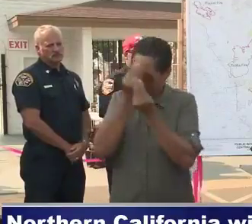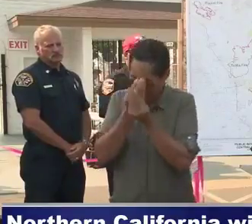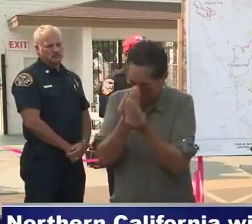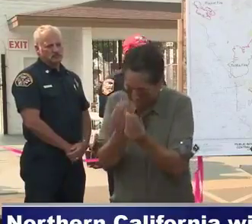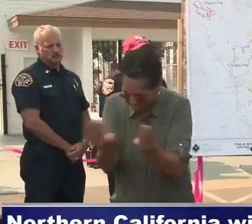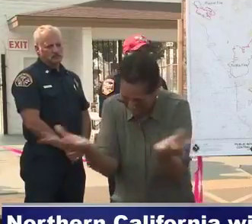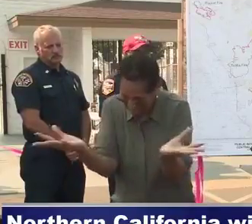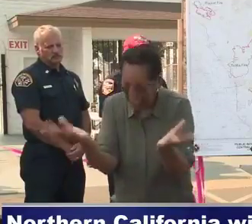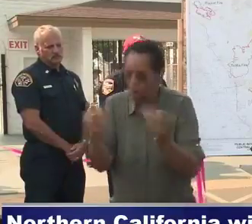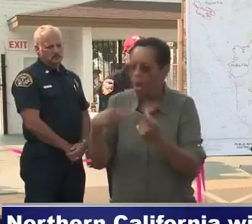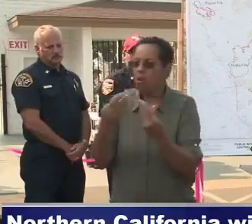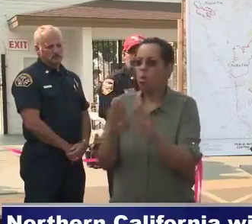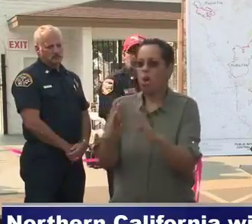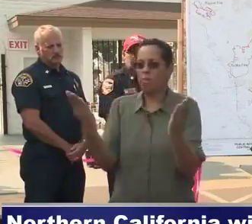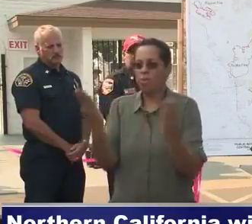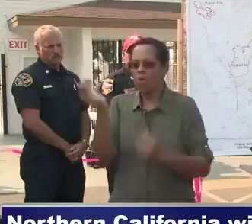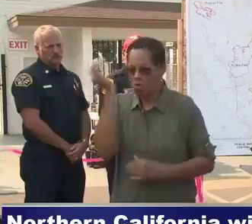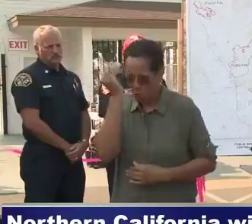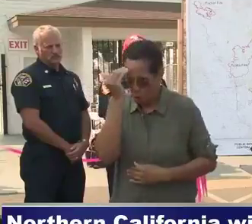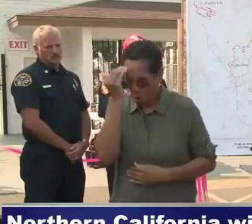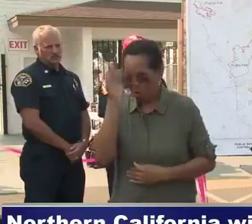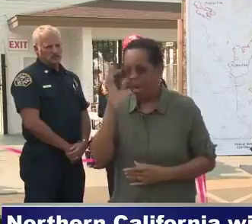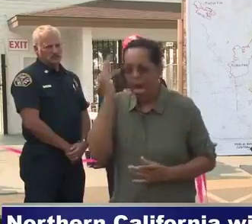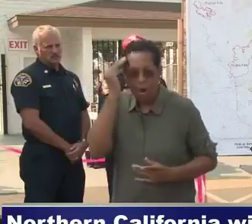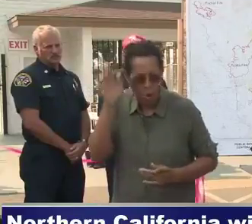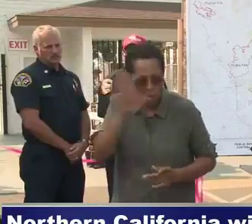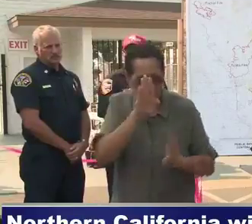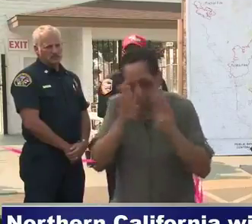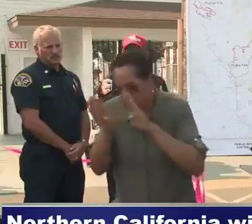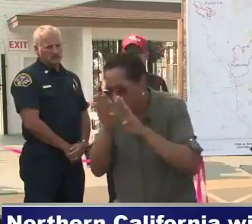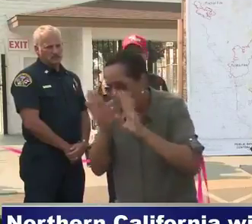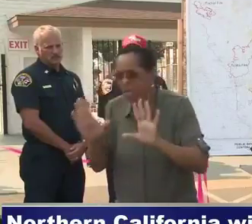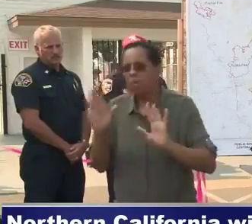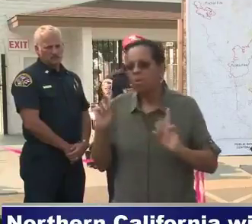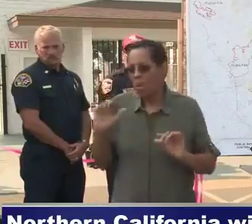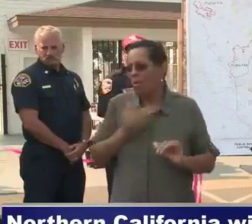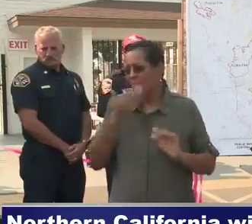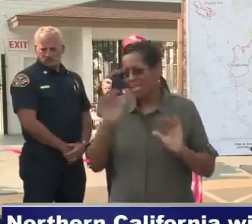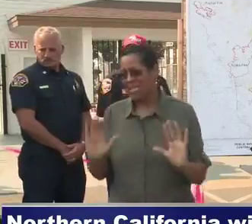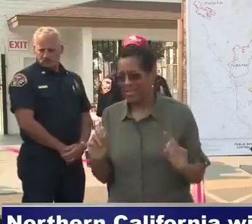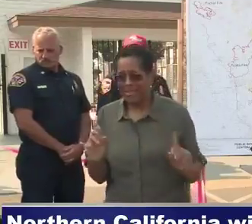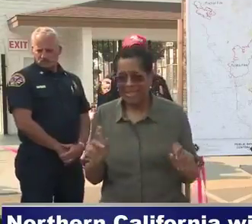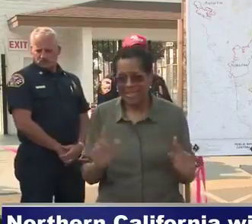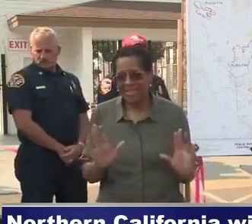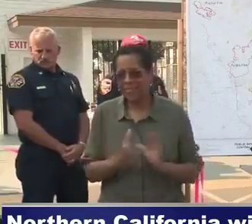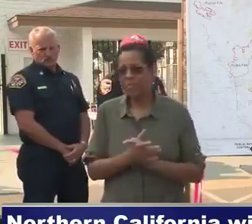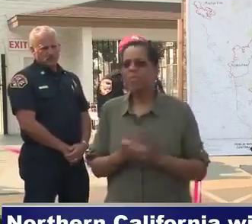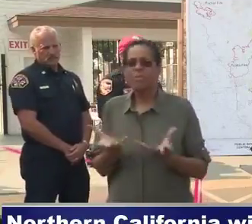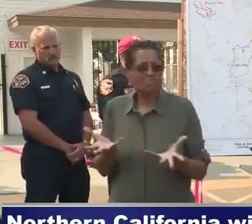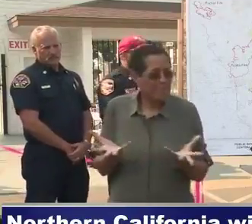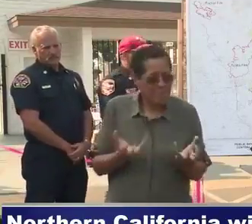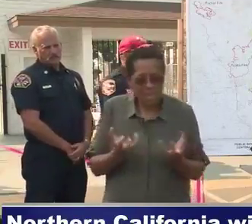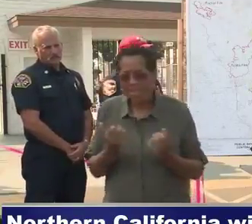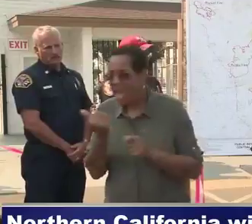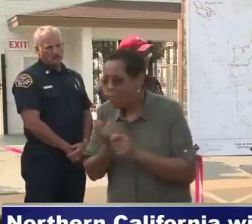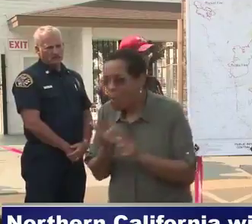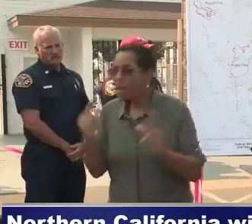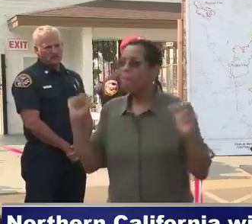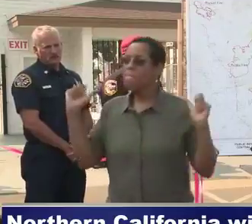we really are working through the process, and we'll get there. With that, we're doing everything we can to bring this community back